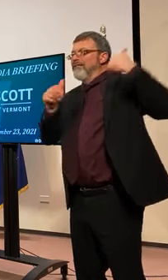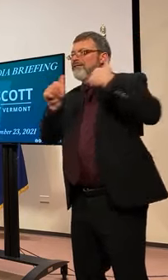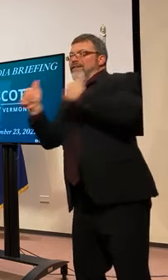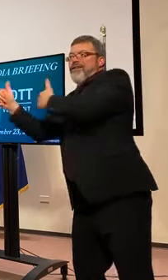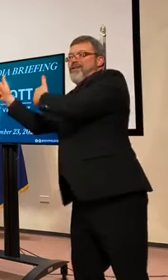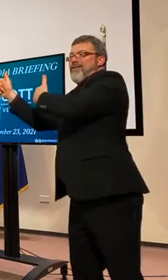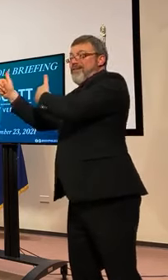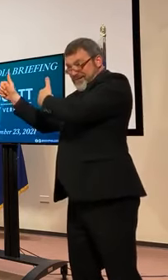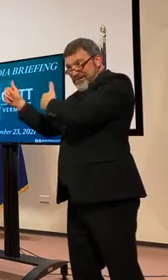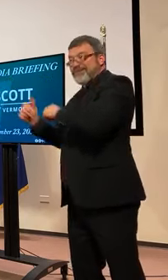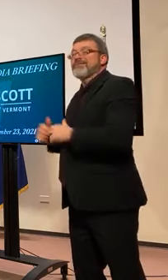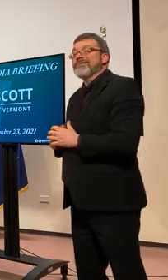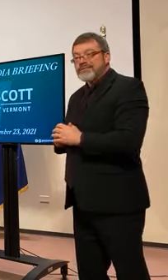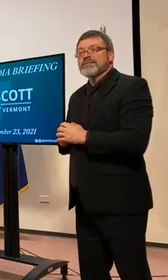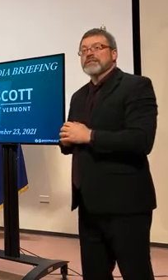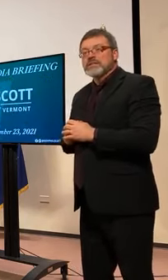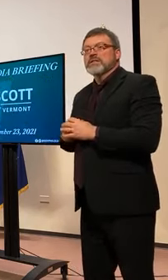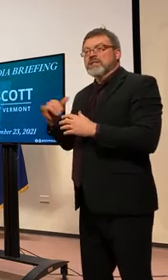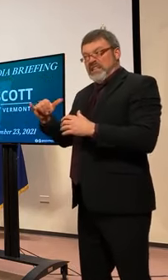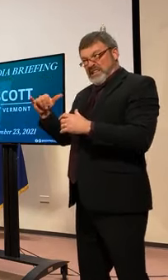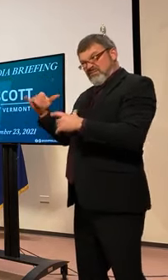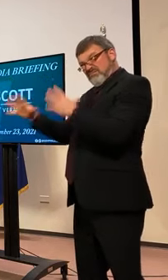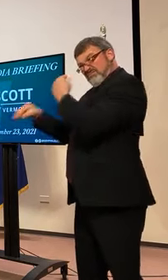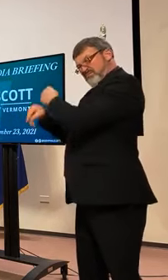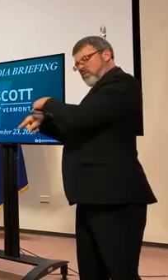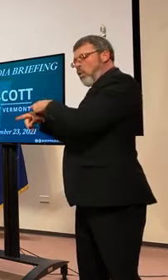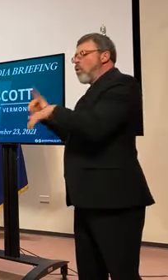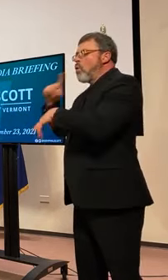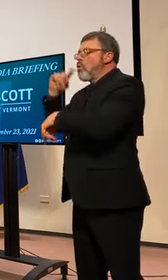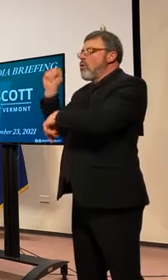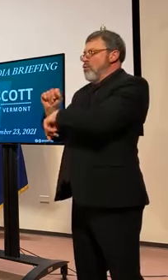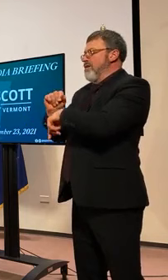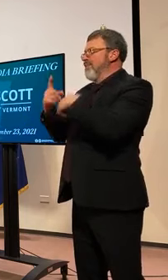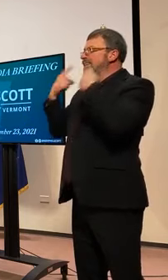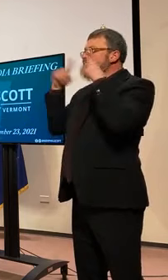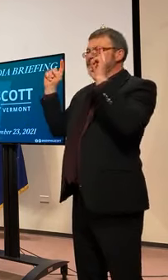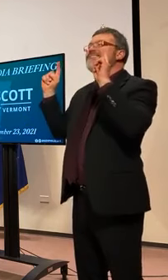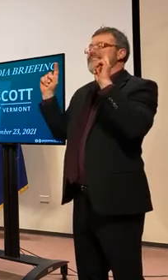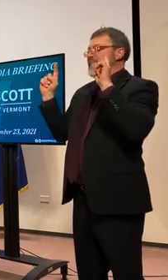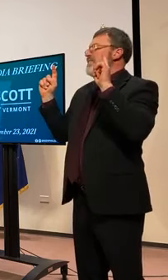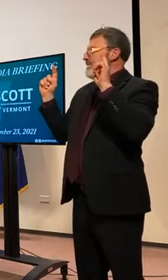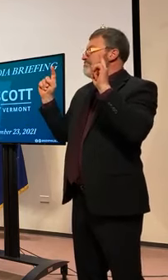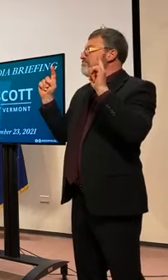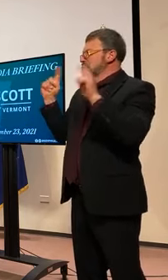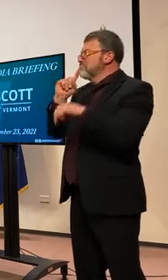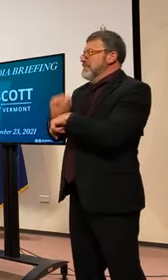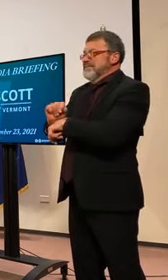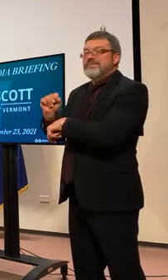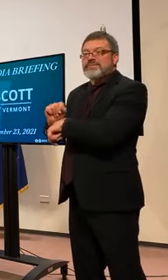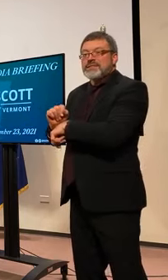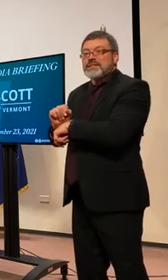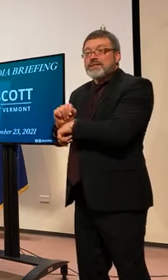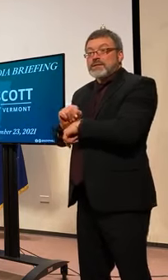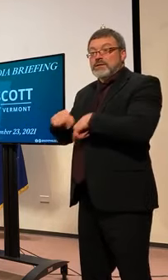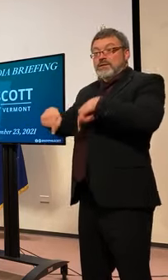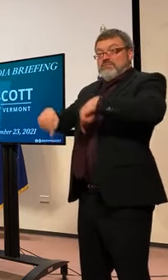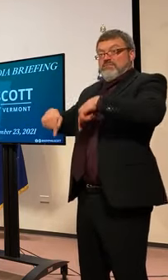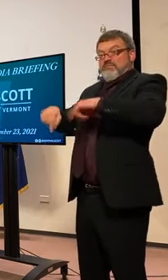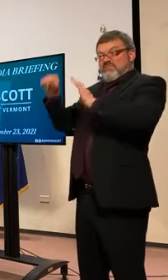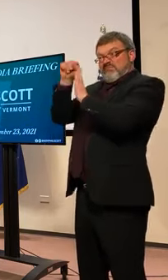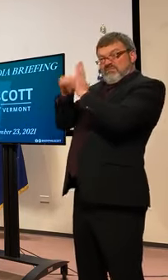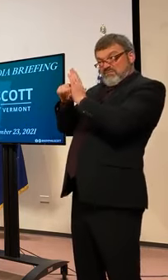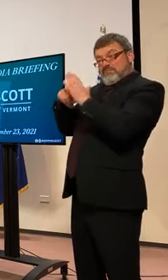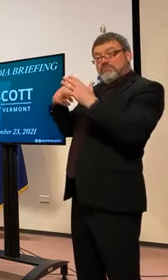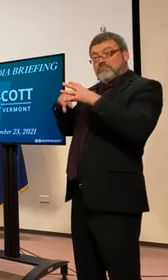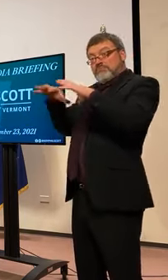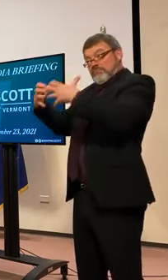booster shots are working. Vermont has the highest uptake of booster shots among those 65 and older. When we